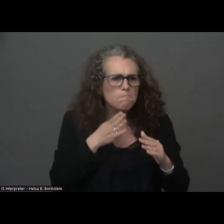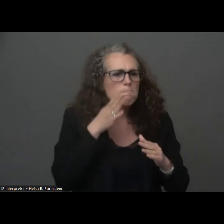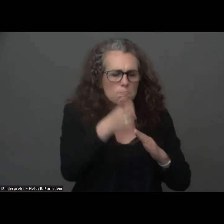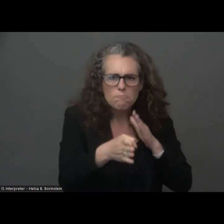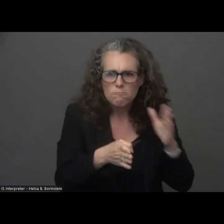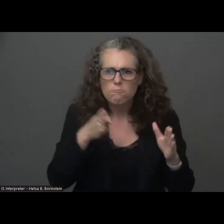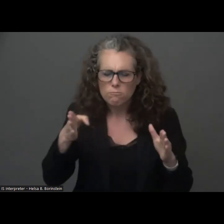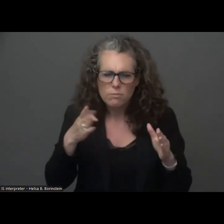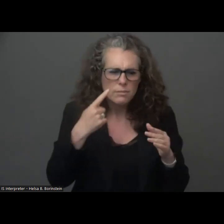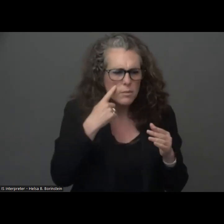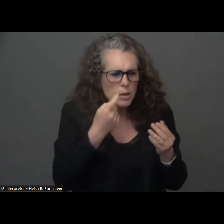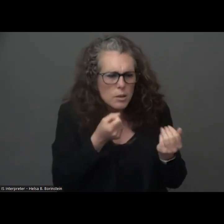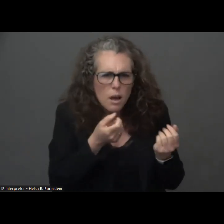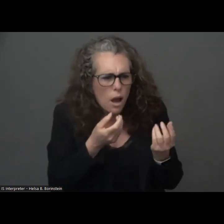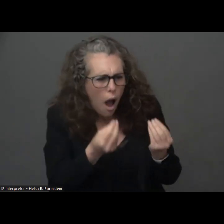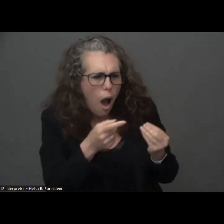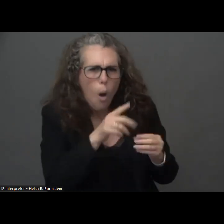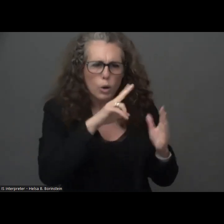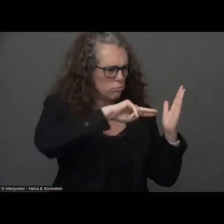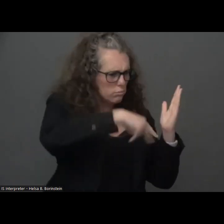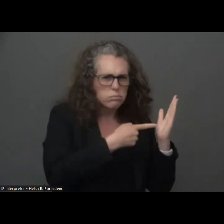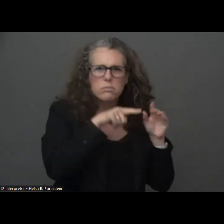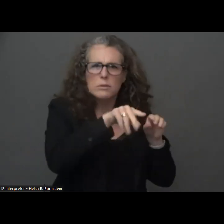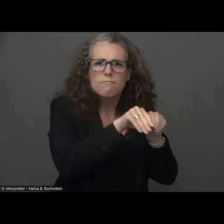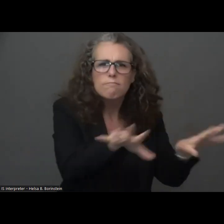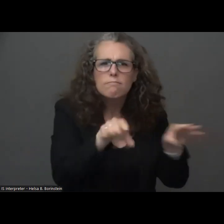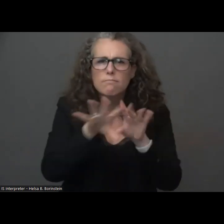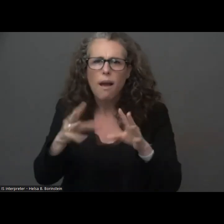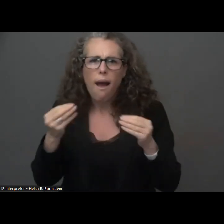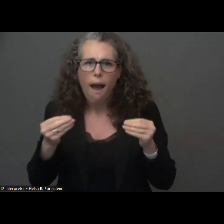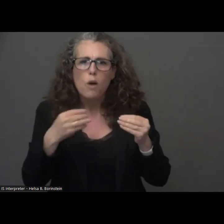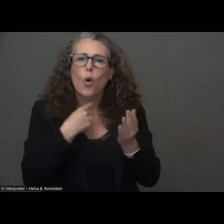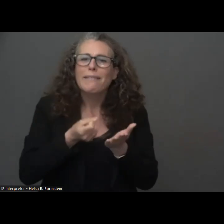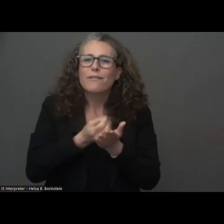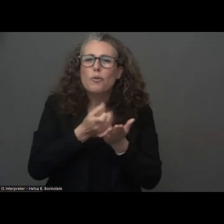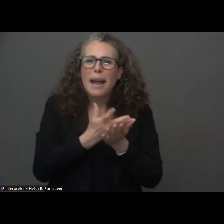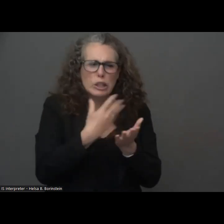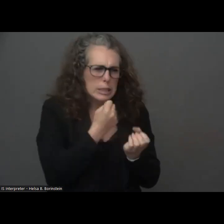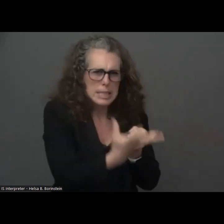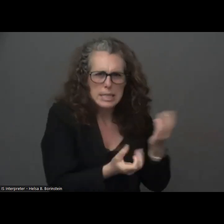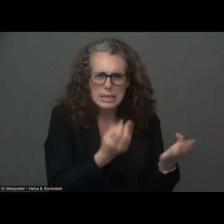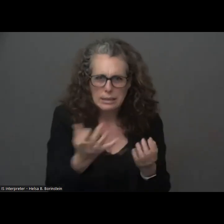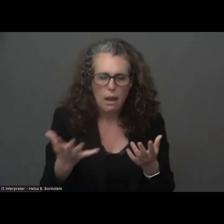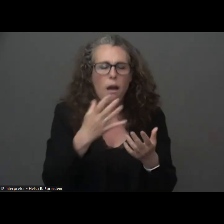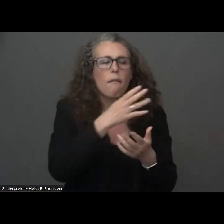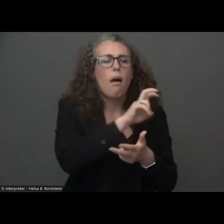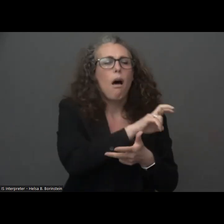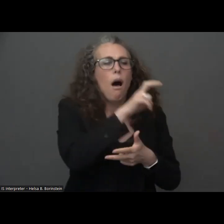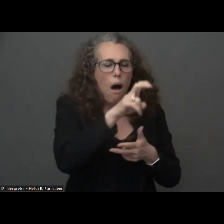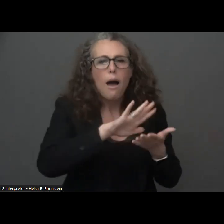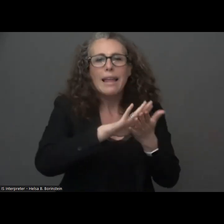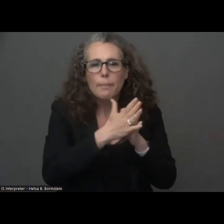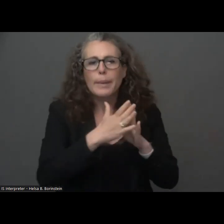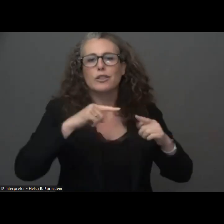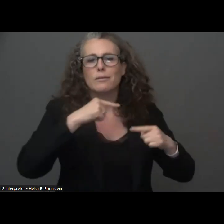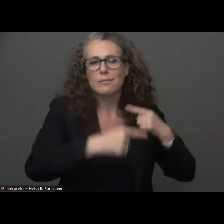convention and around mostly awareness. And now we're doing more of the implementation phase. We also have advisory services that we work